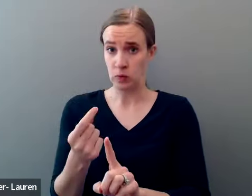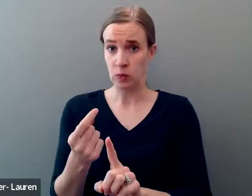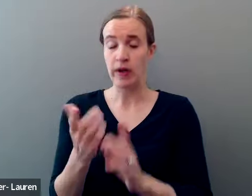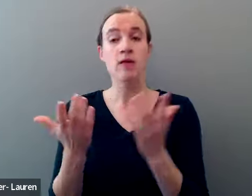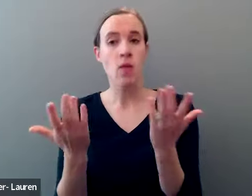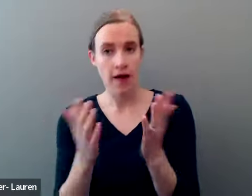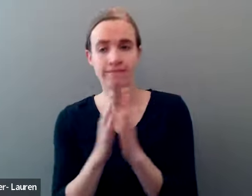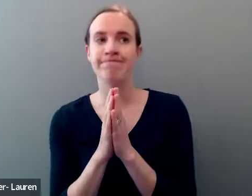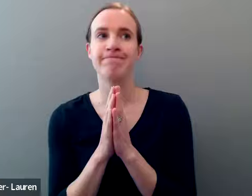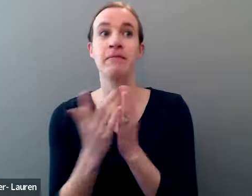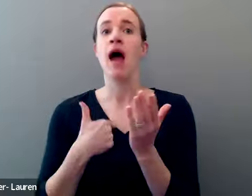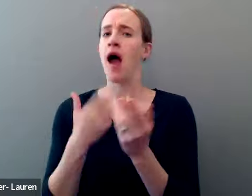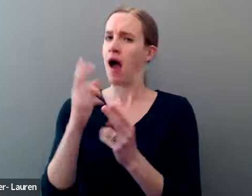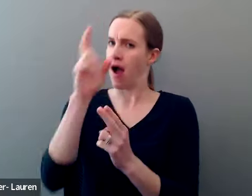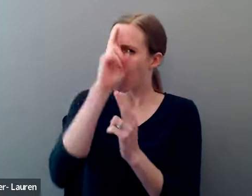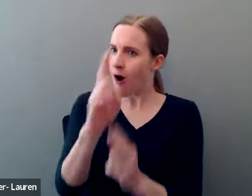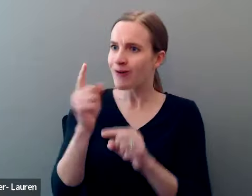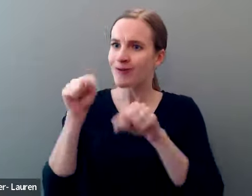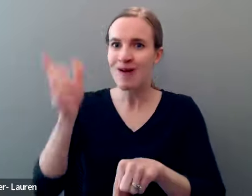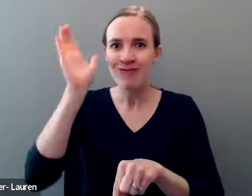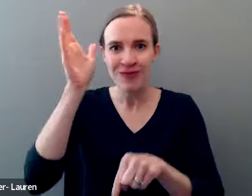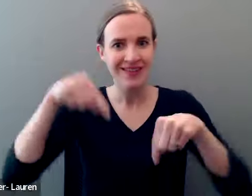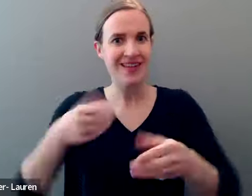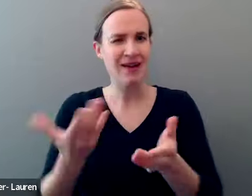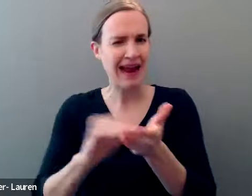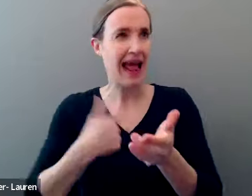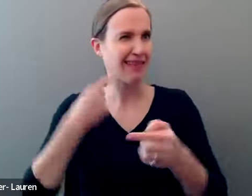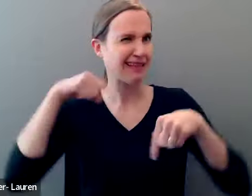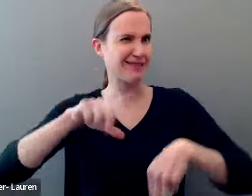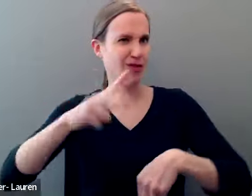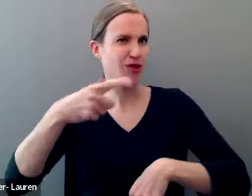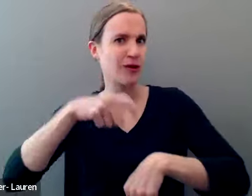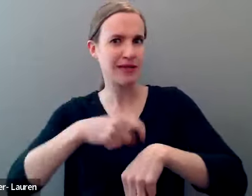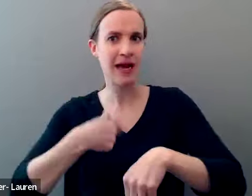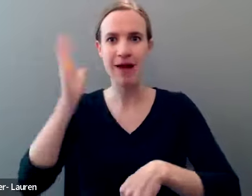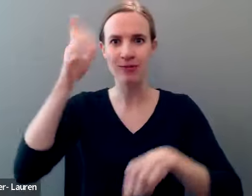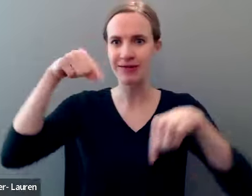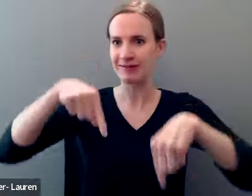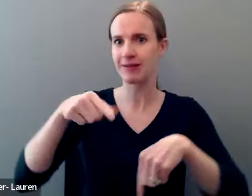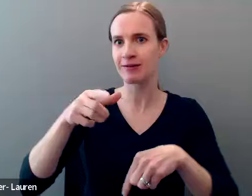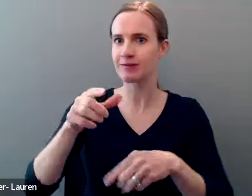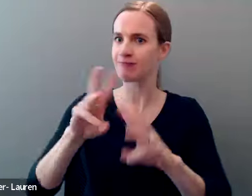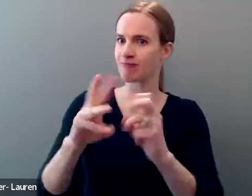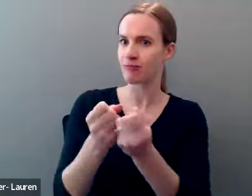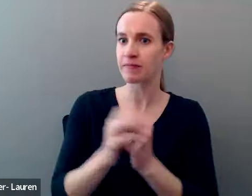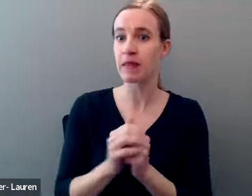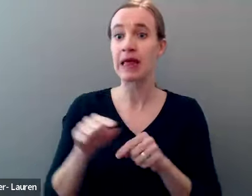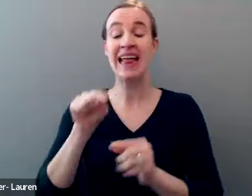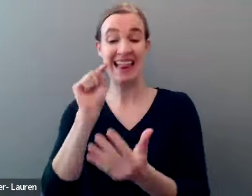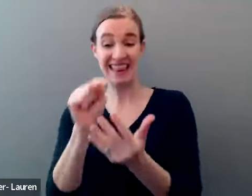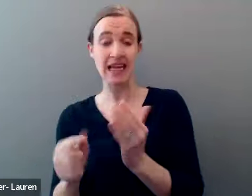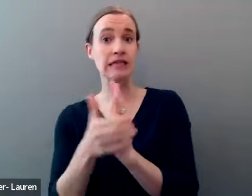I'm so honored to be able to do this again. This is, I think, my third presentation. And these skills have literally